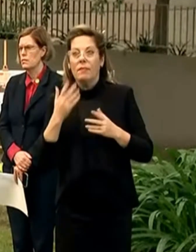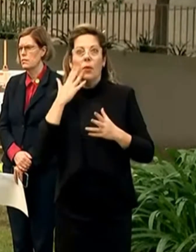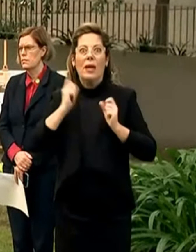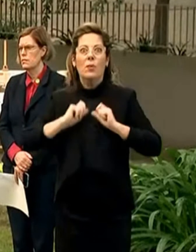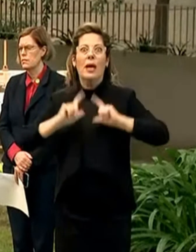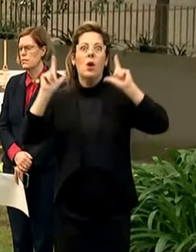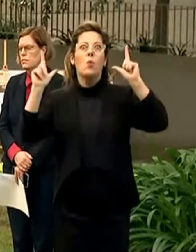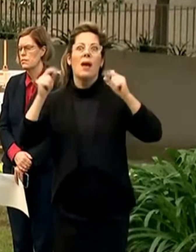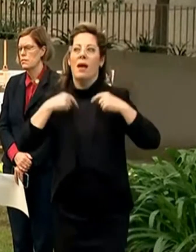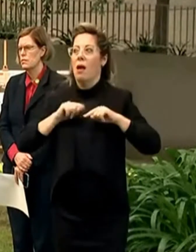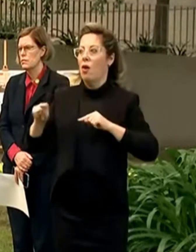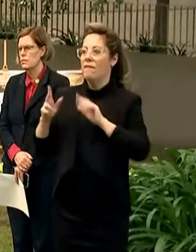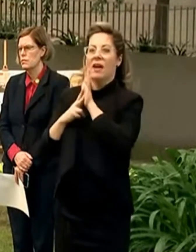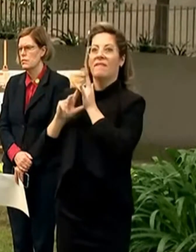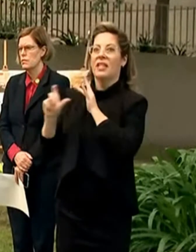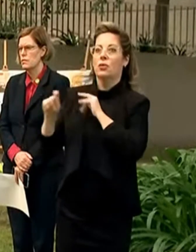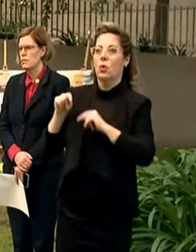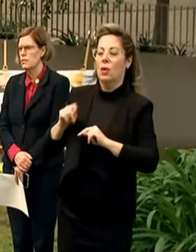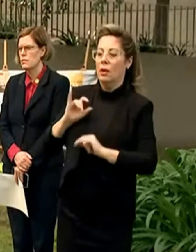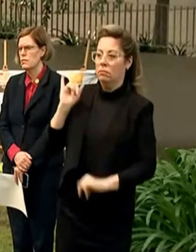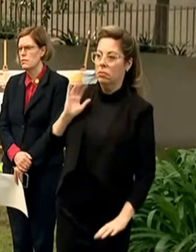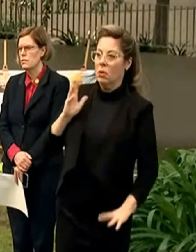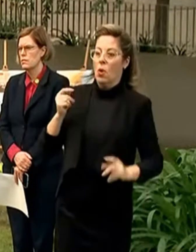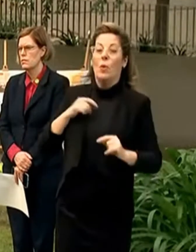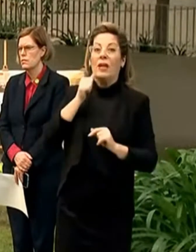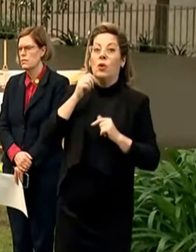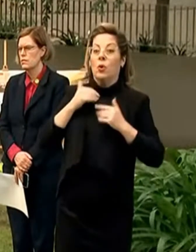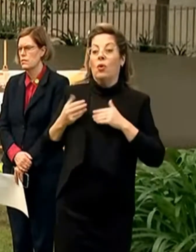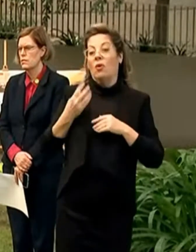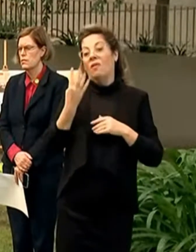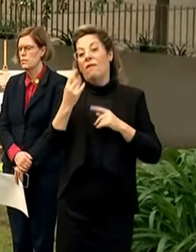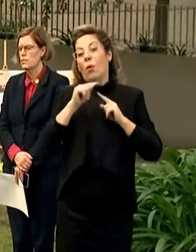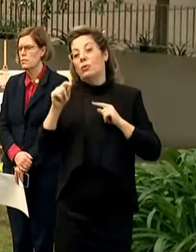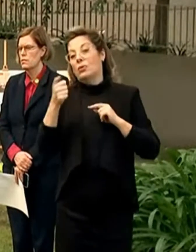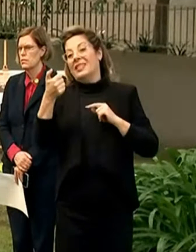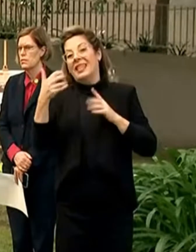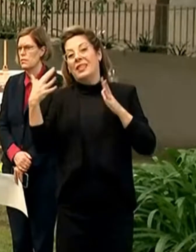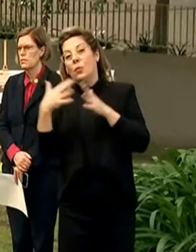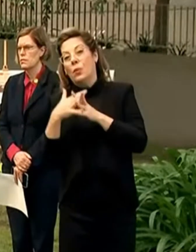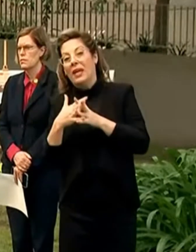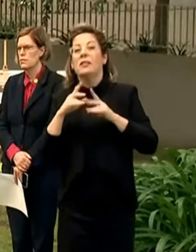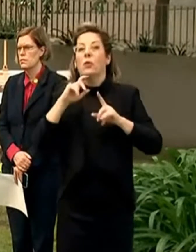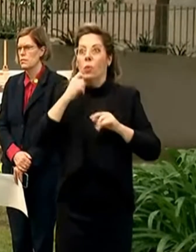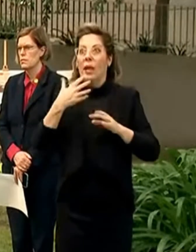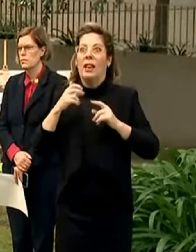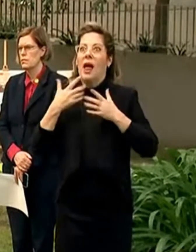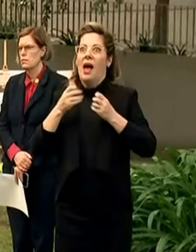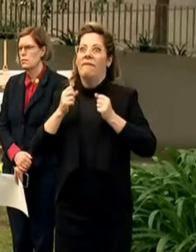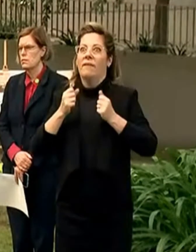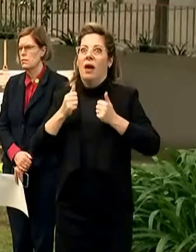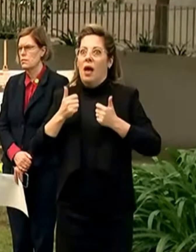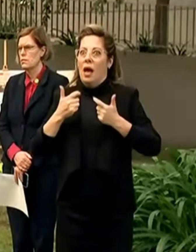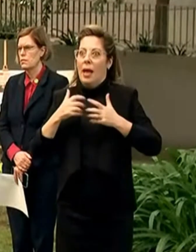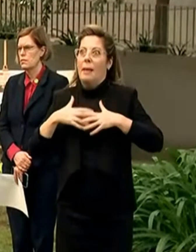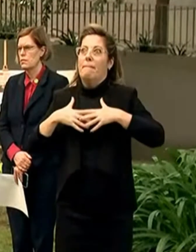we were aware of what was going on in Victoria, we knew 4 to 6 week period would be very critical for New South Wales. We're about halfway through that. And the